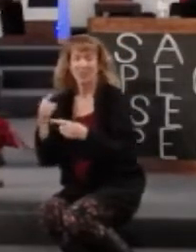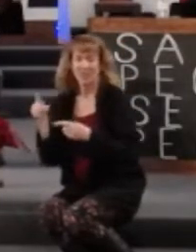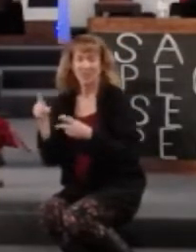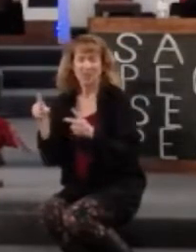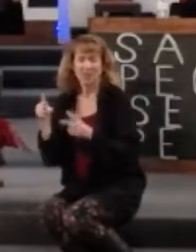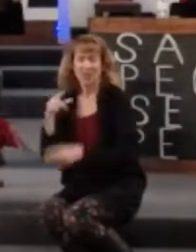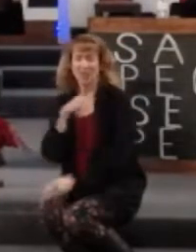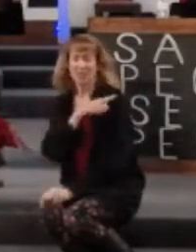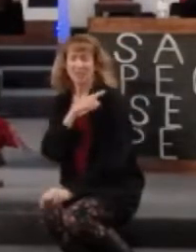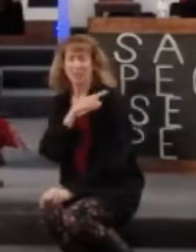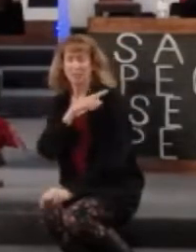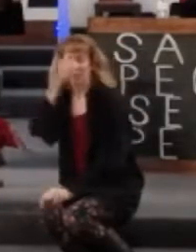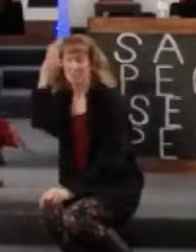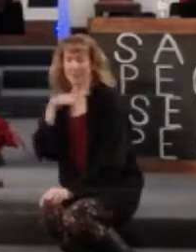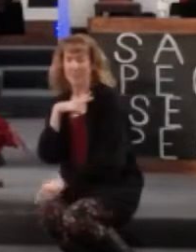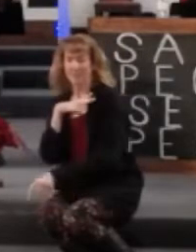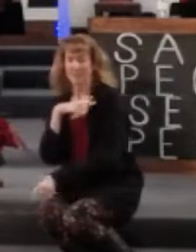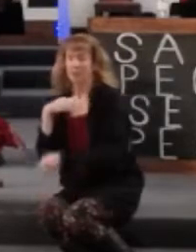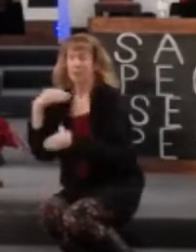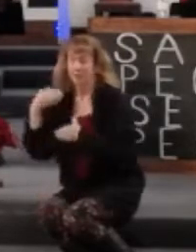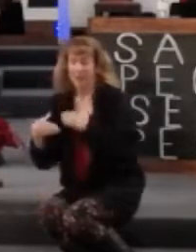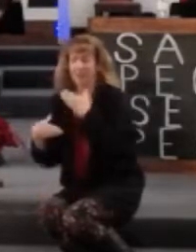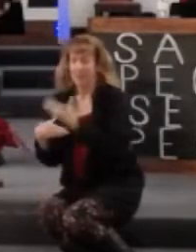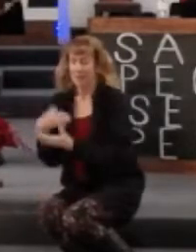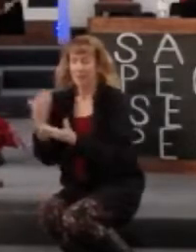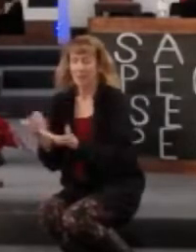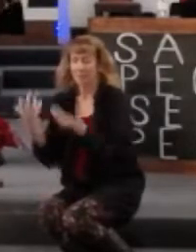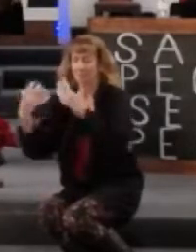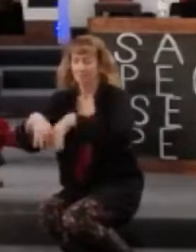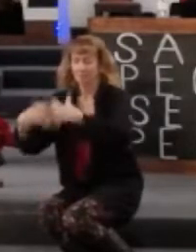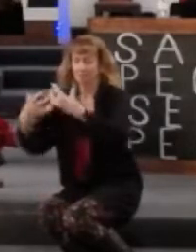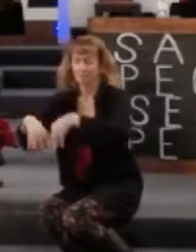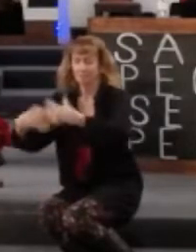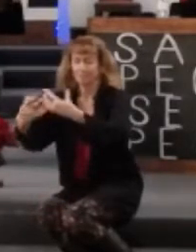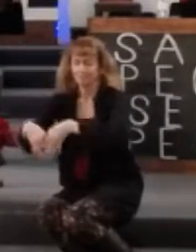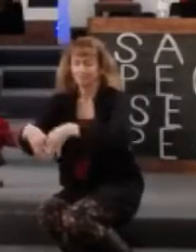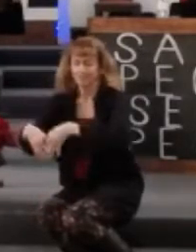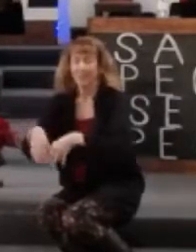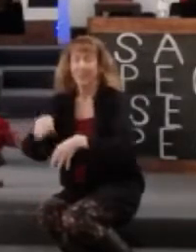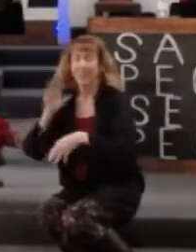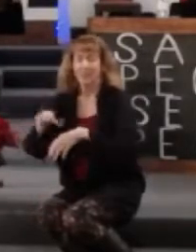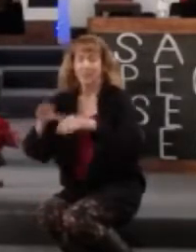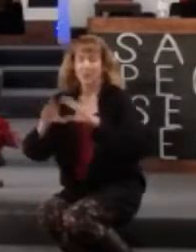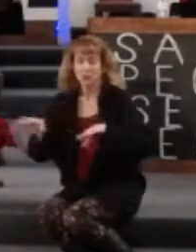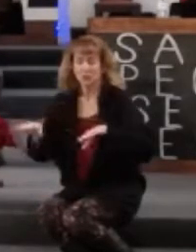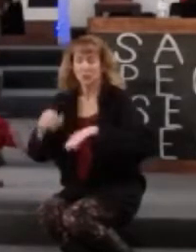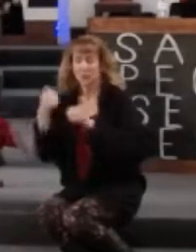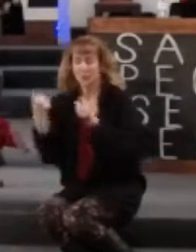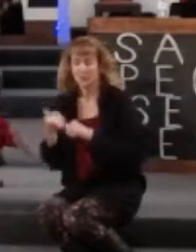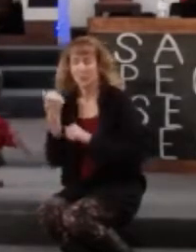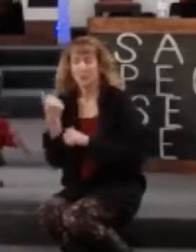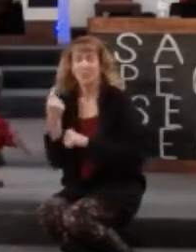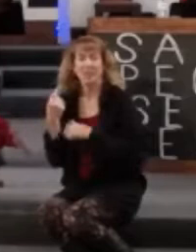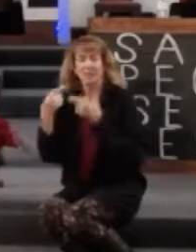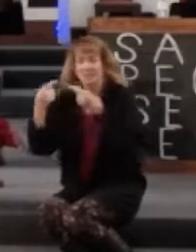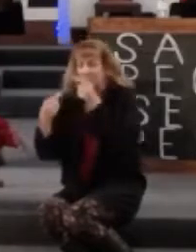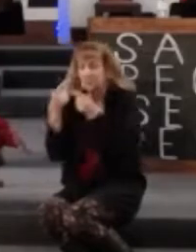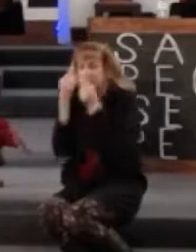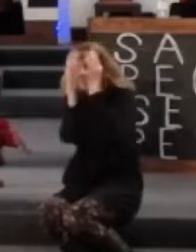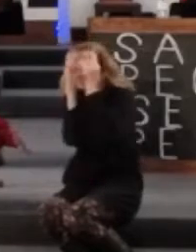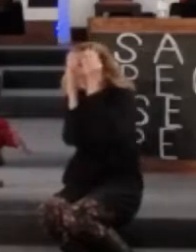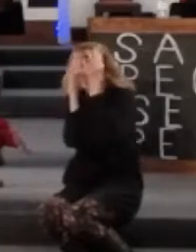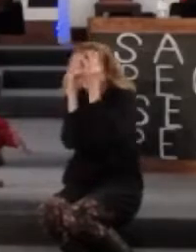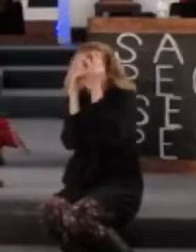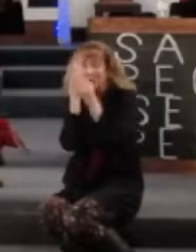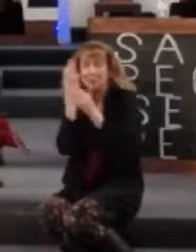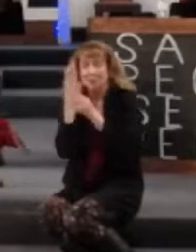incompetent as plan after plan falls through for him. And their children are constantly scheming, using their various